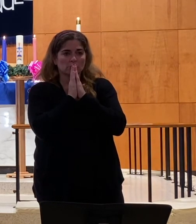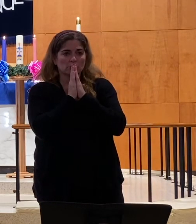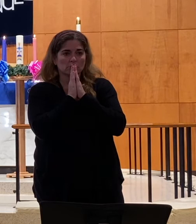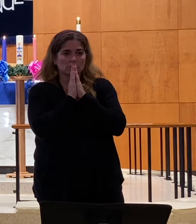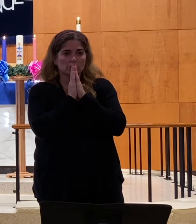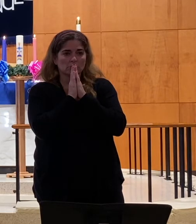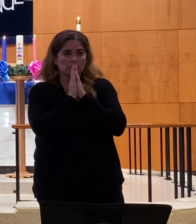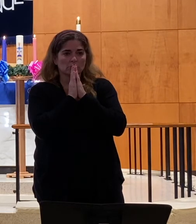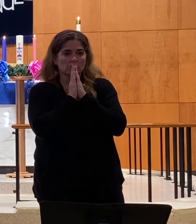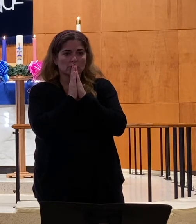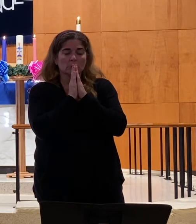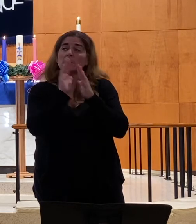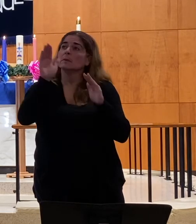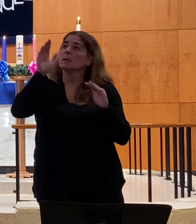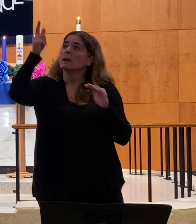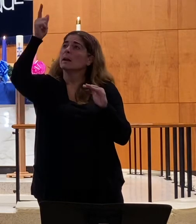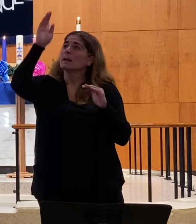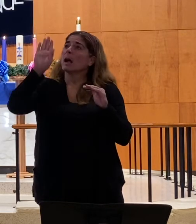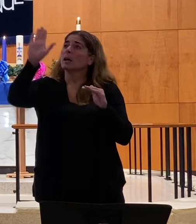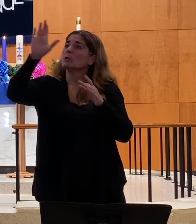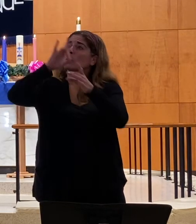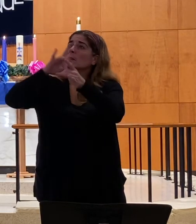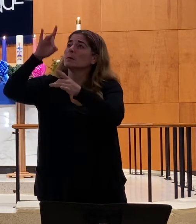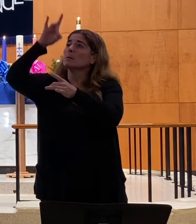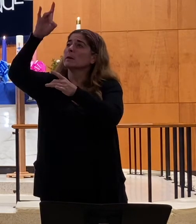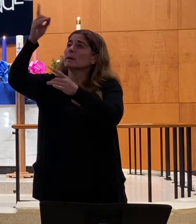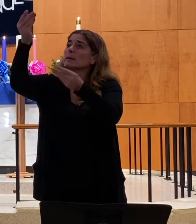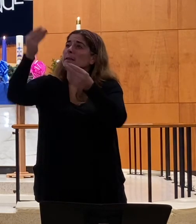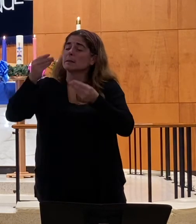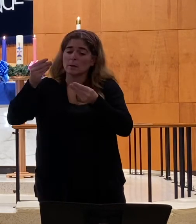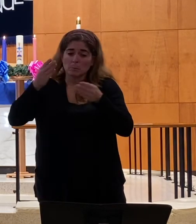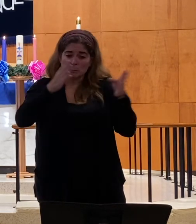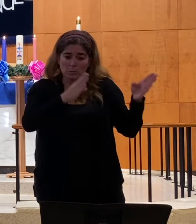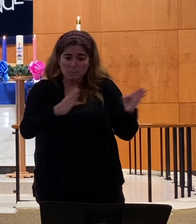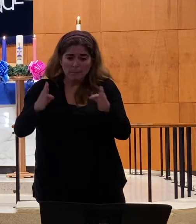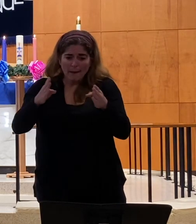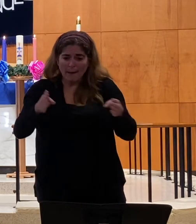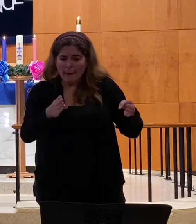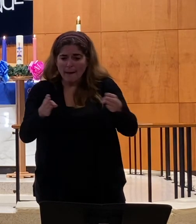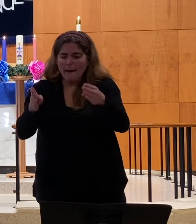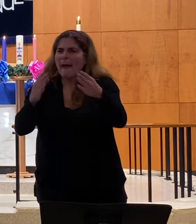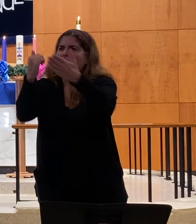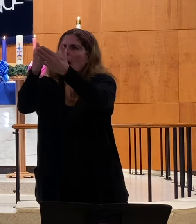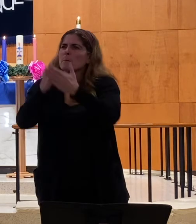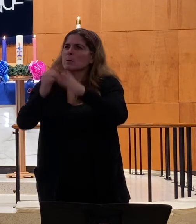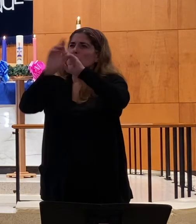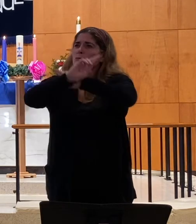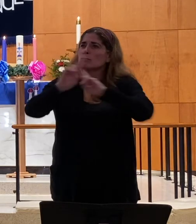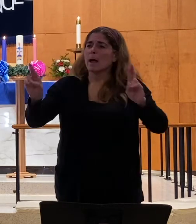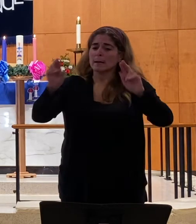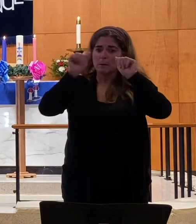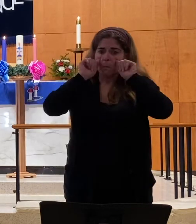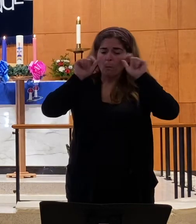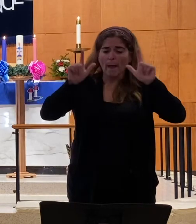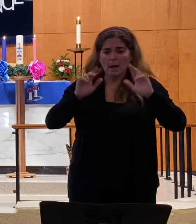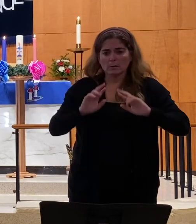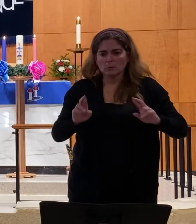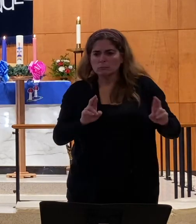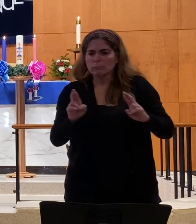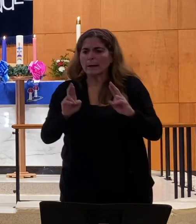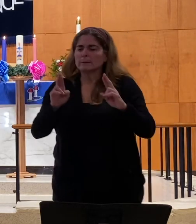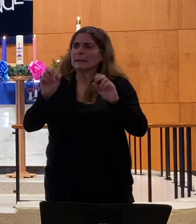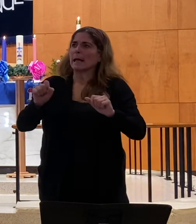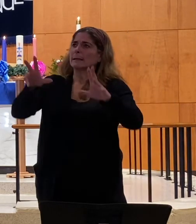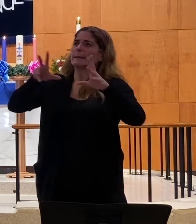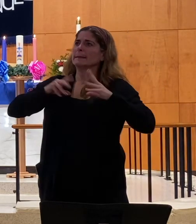O God, who by your Spirit prepares the way, make us ready to receive the light of lights and enable us